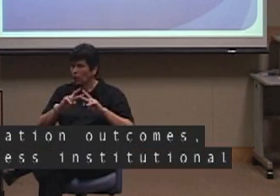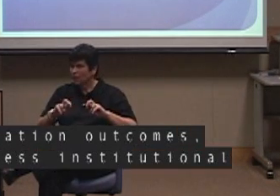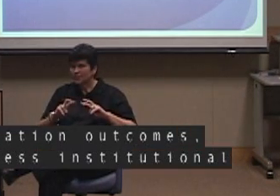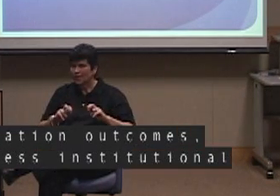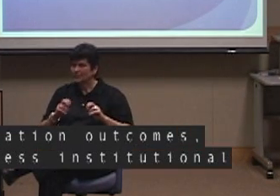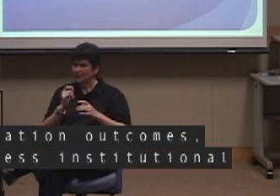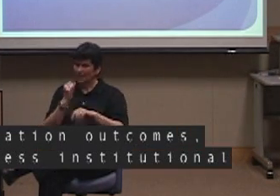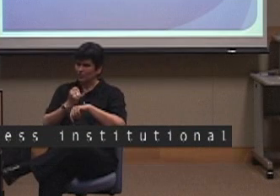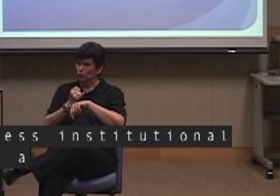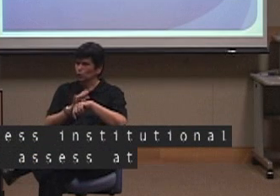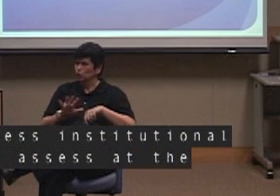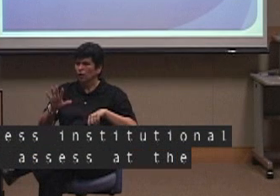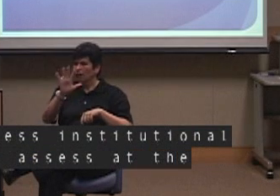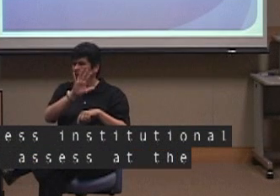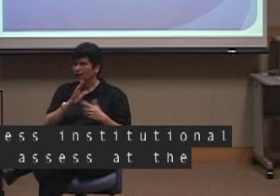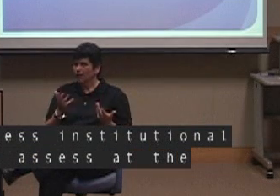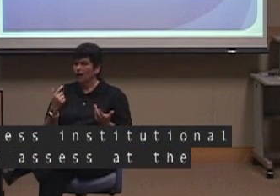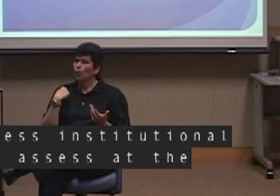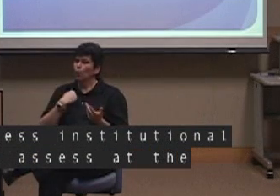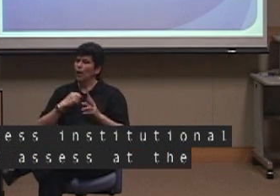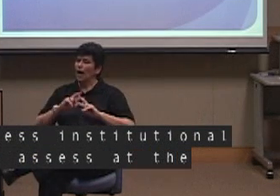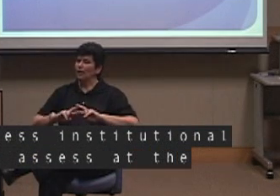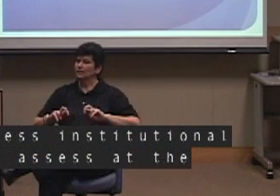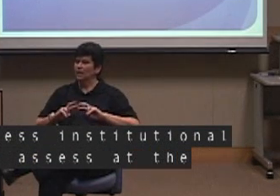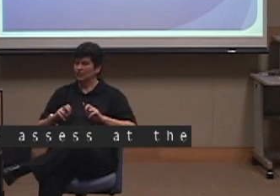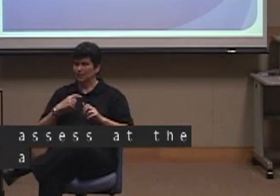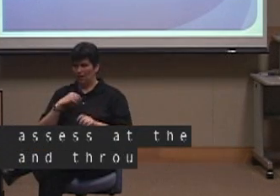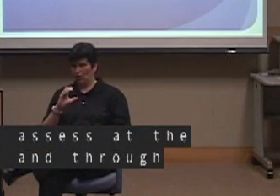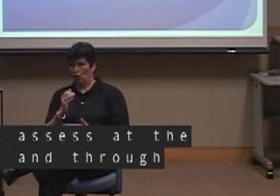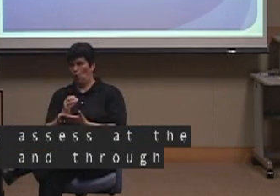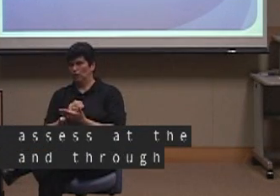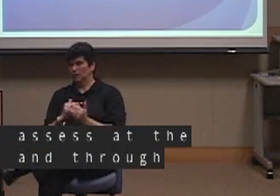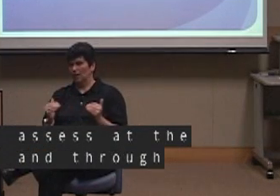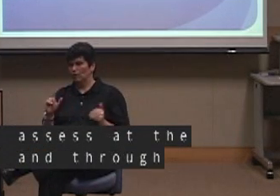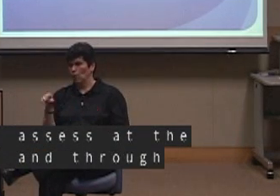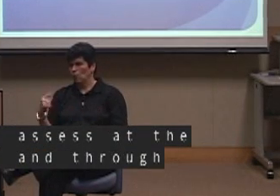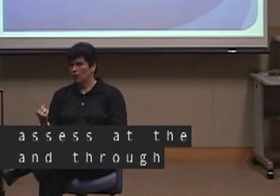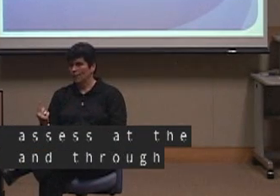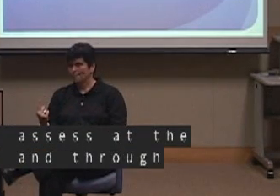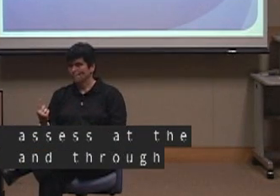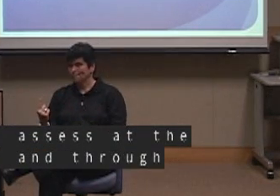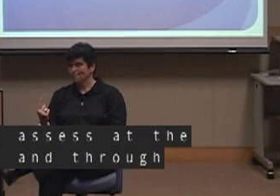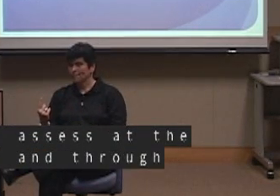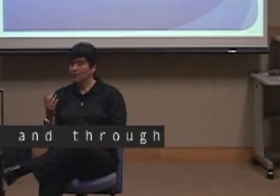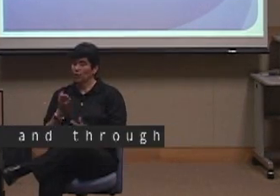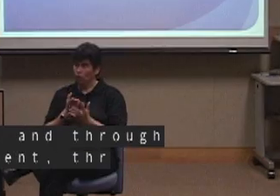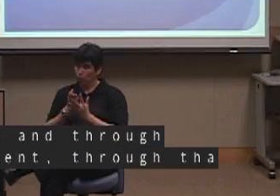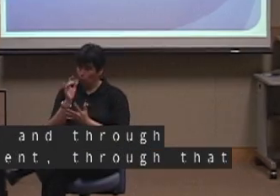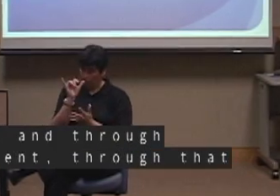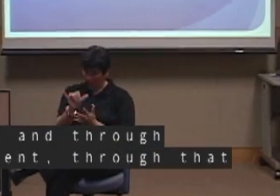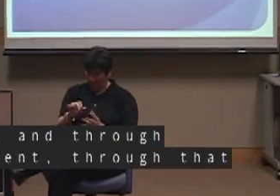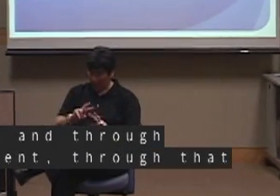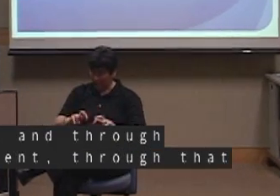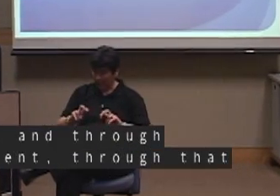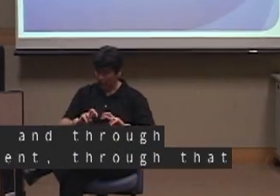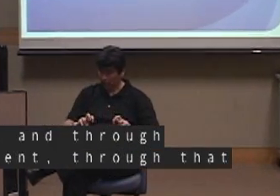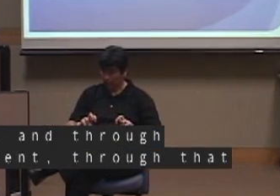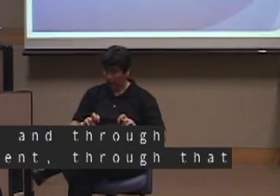assess institutional outcomes. We assess at the course level. And